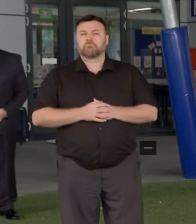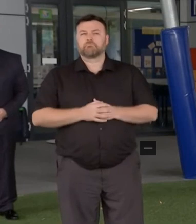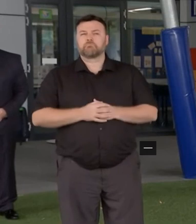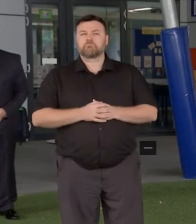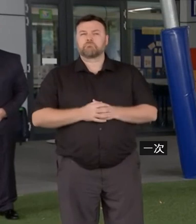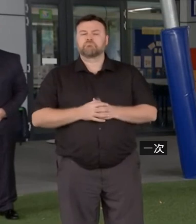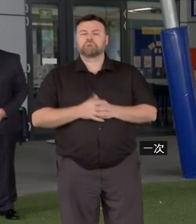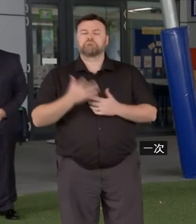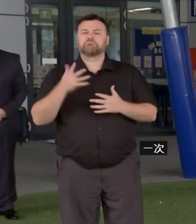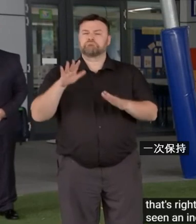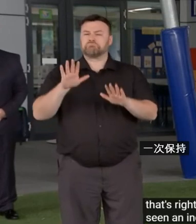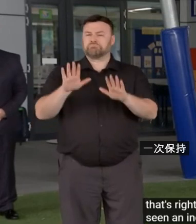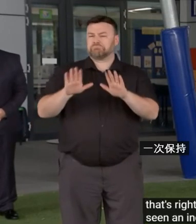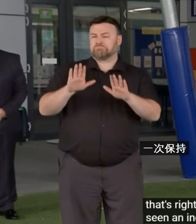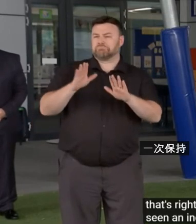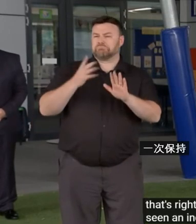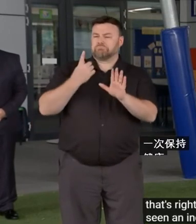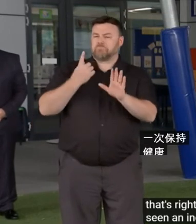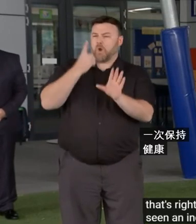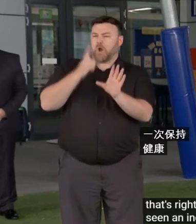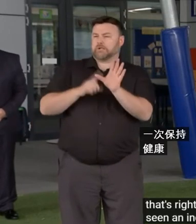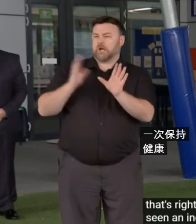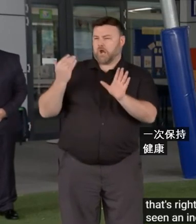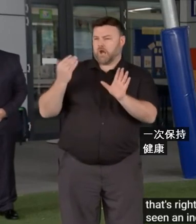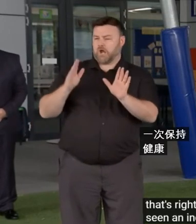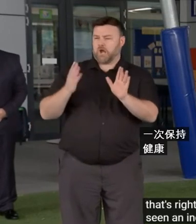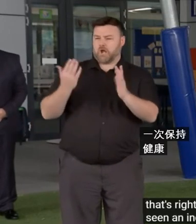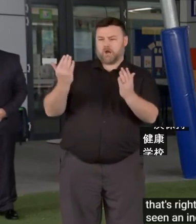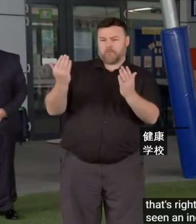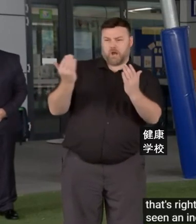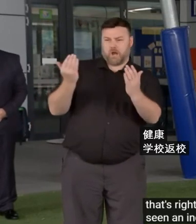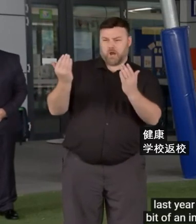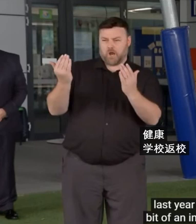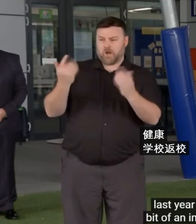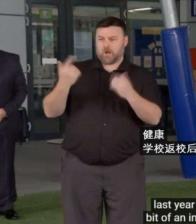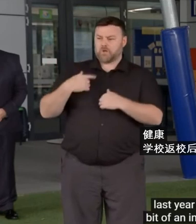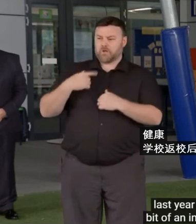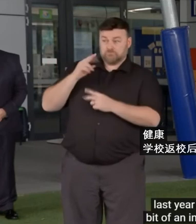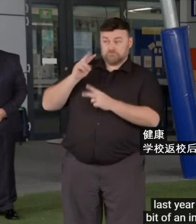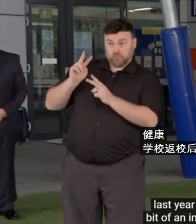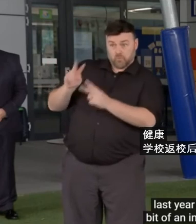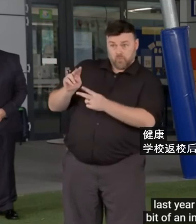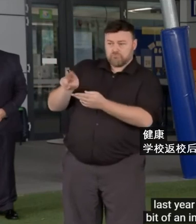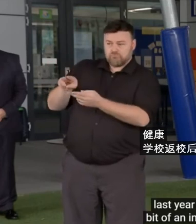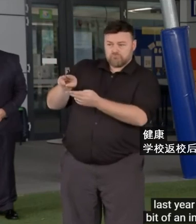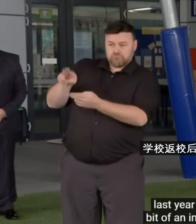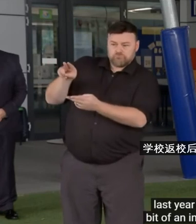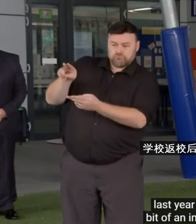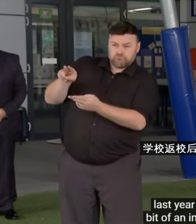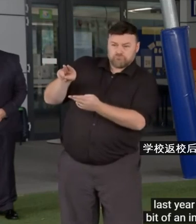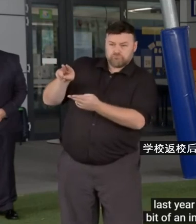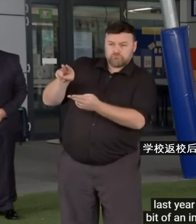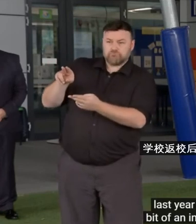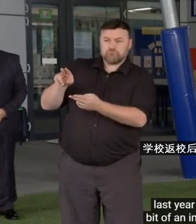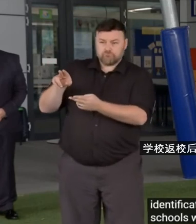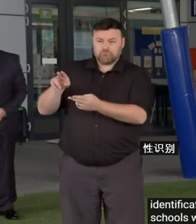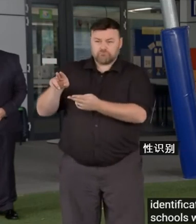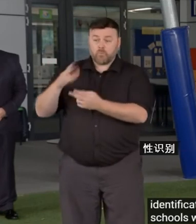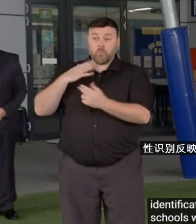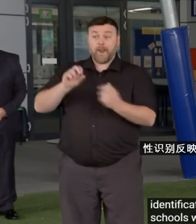last year, we did see a little bit of an increase in children's identification of COVID after schools went